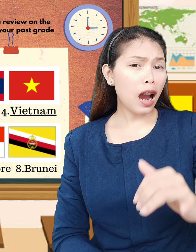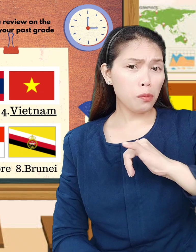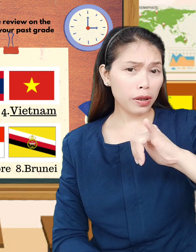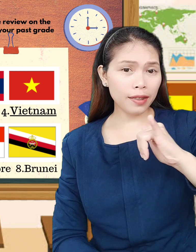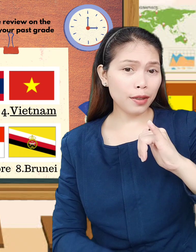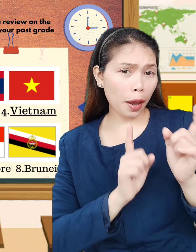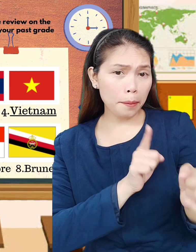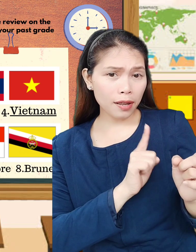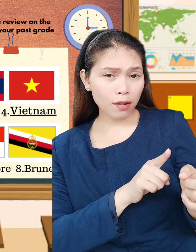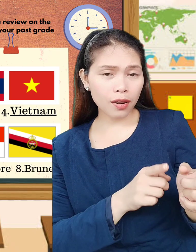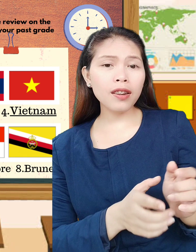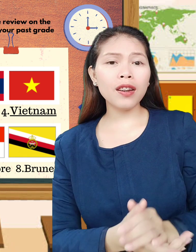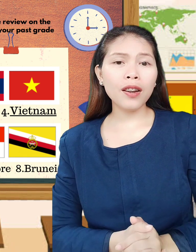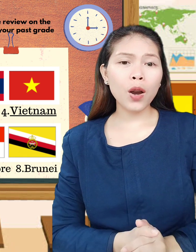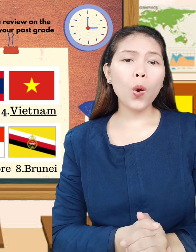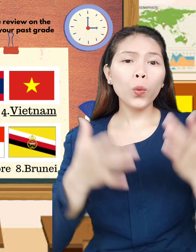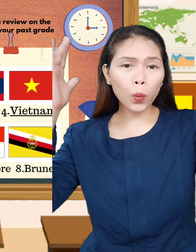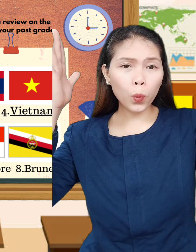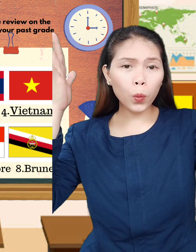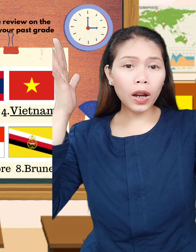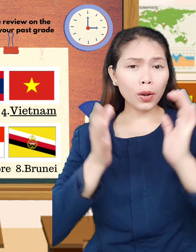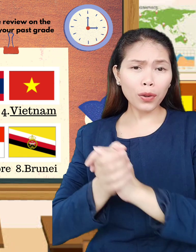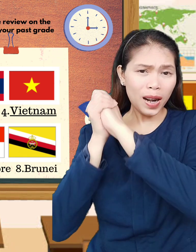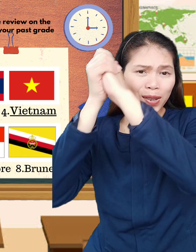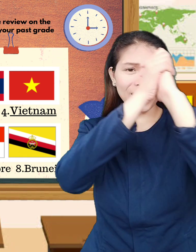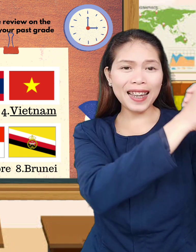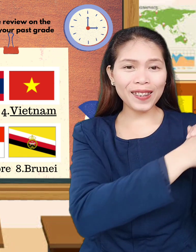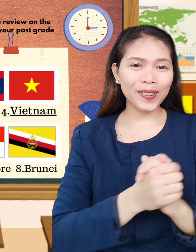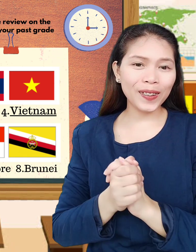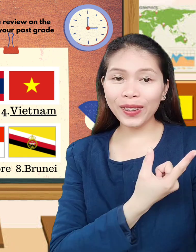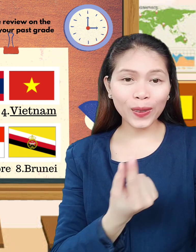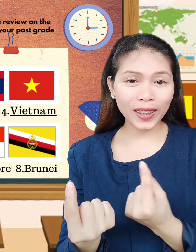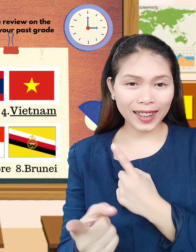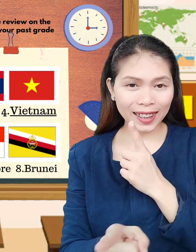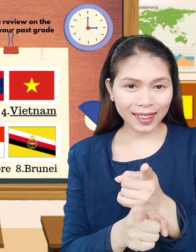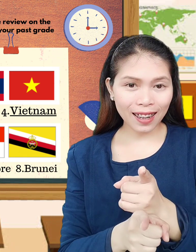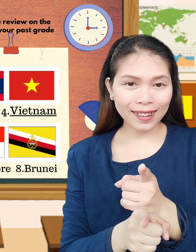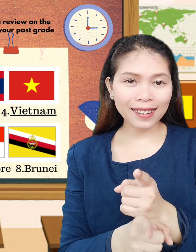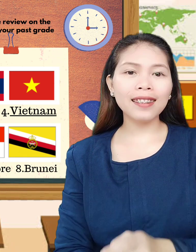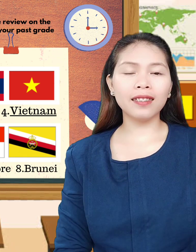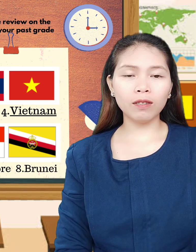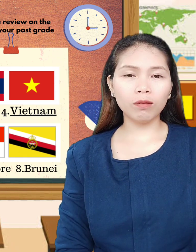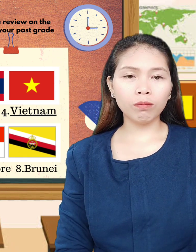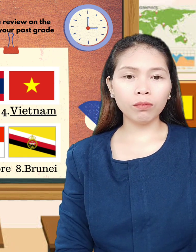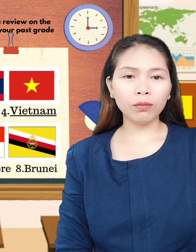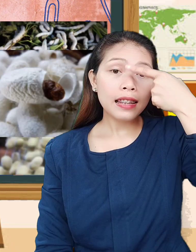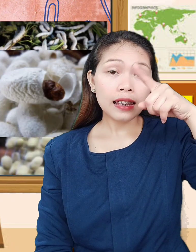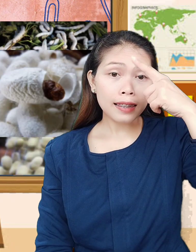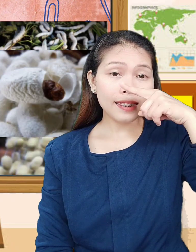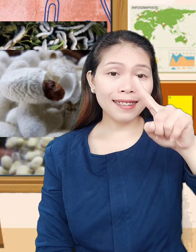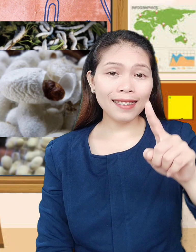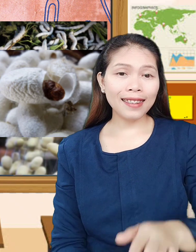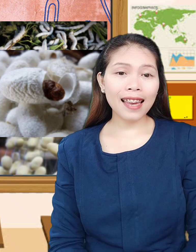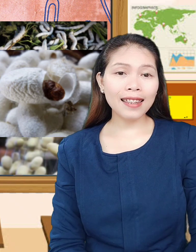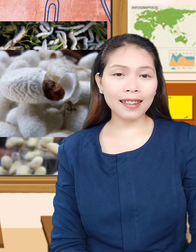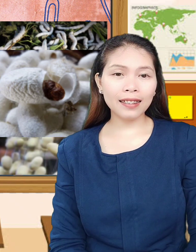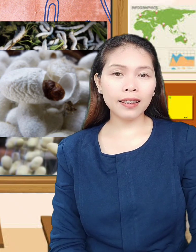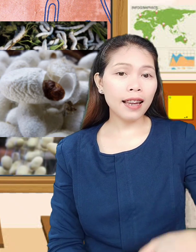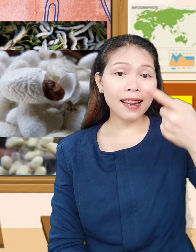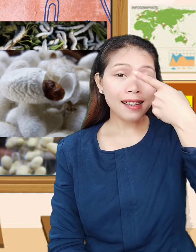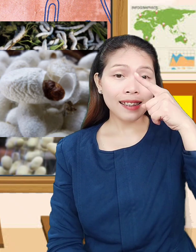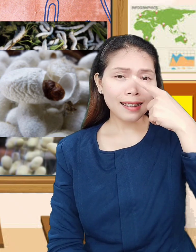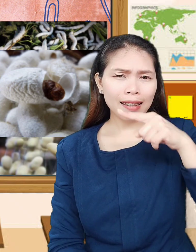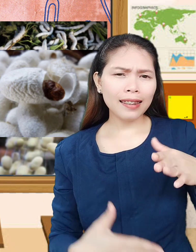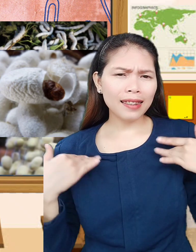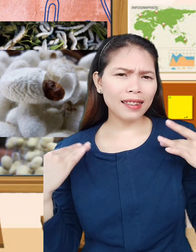Do we have the same answer? Wow, congratulations, you made it right. Thailand.